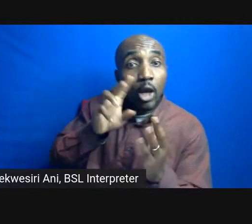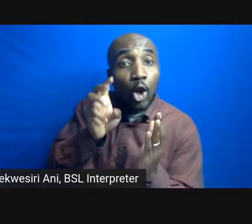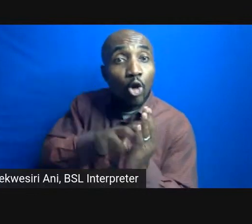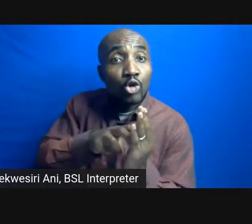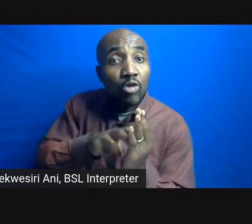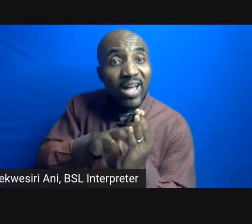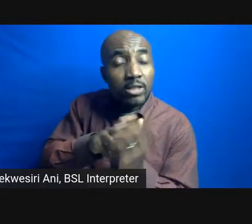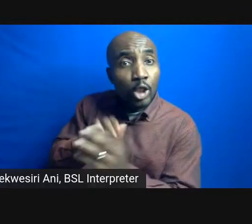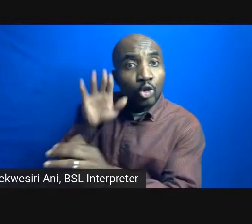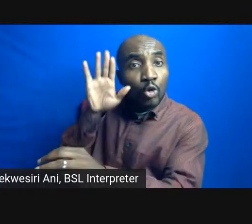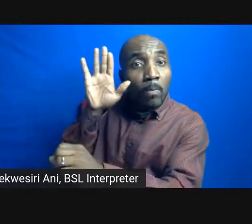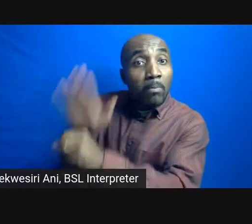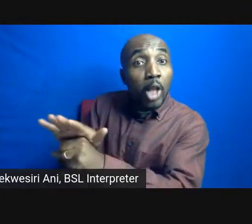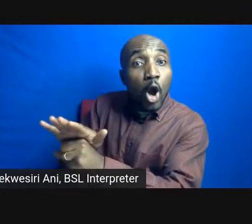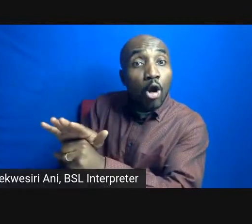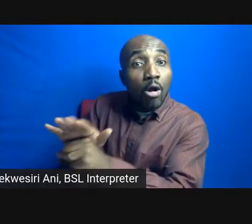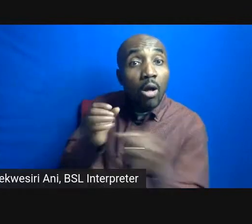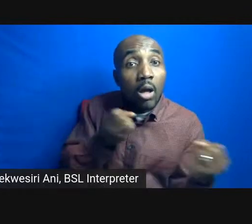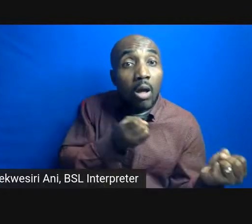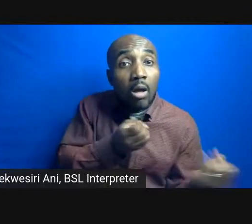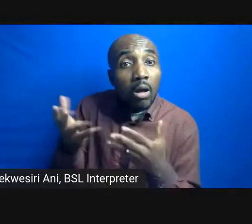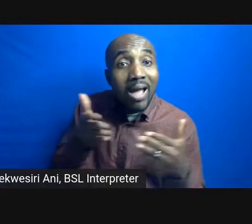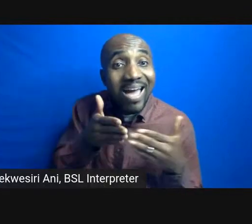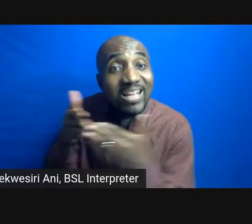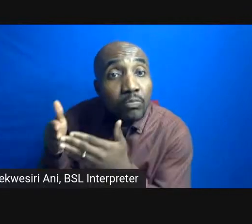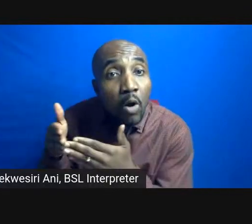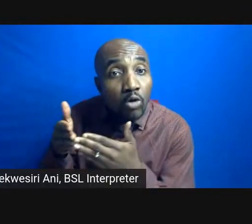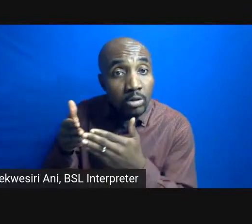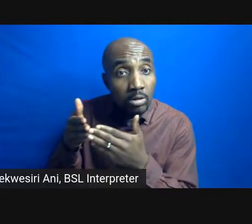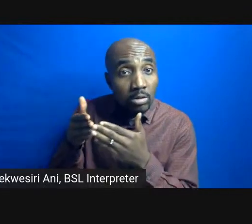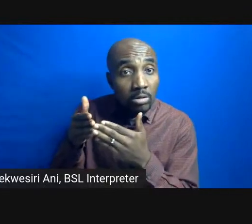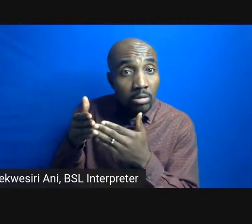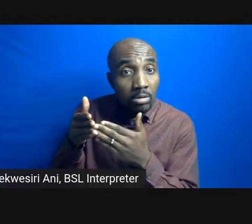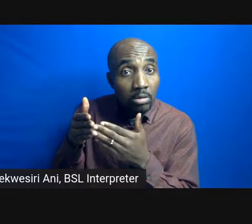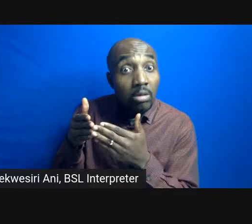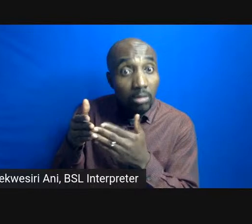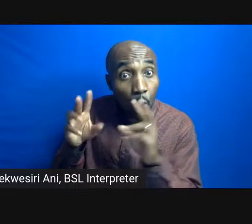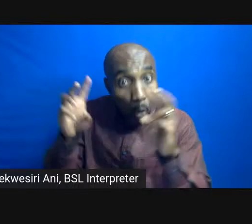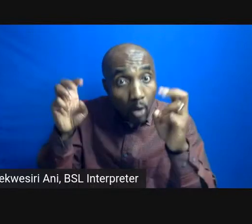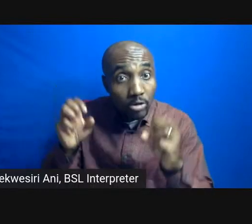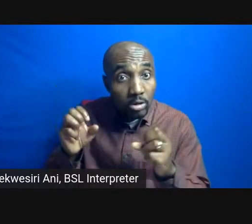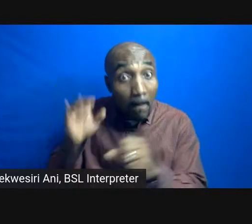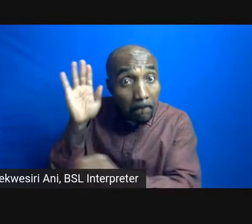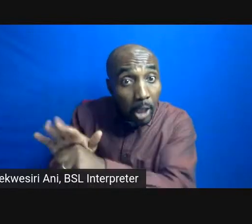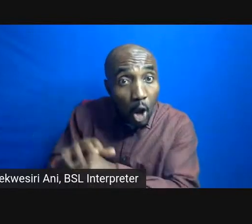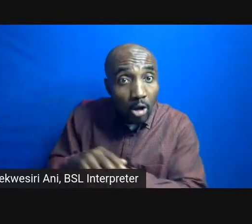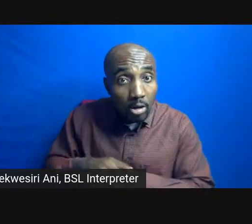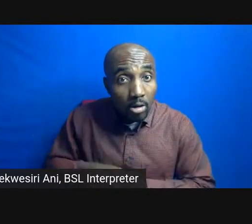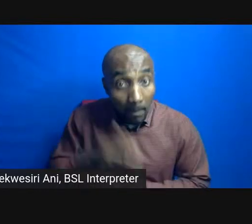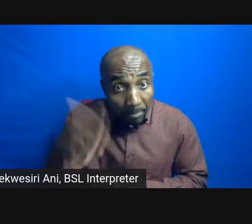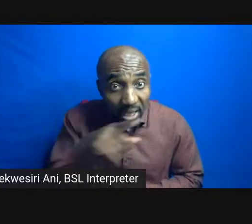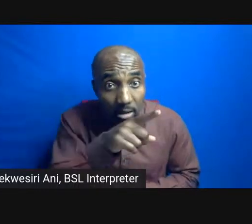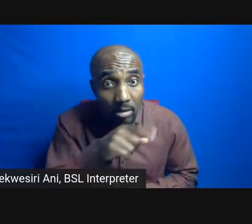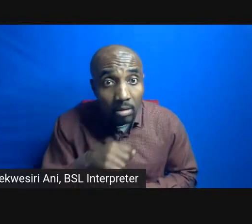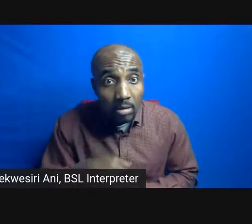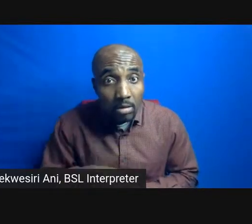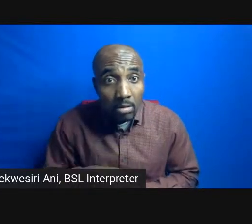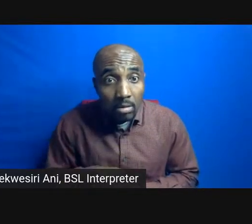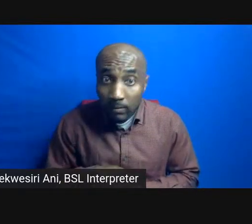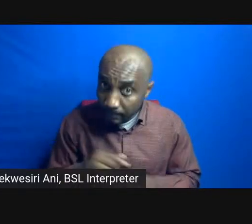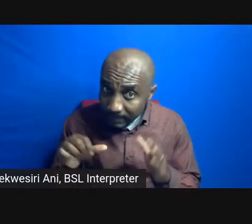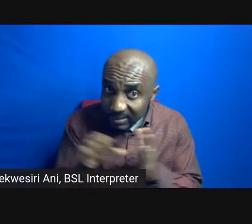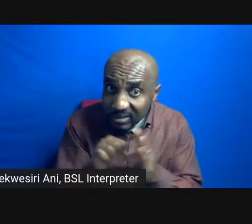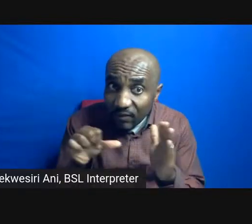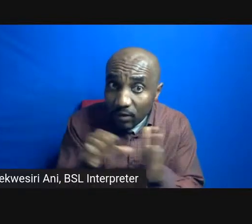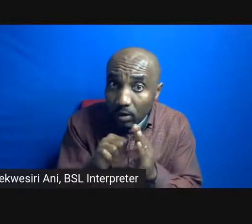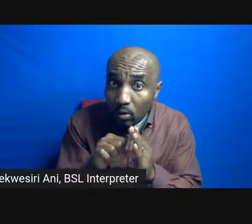prohibiting export restrictions." End quote. And while it is difficult for